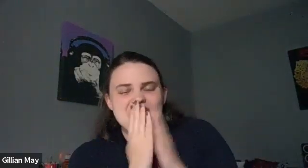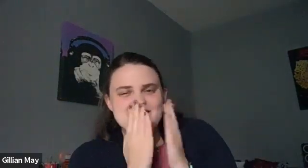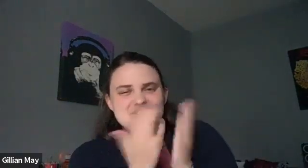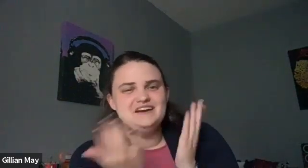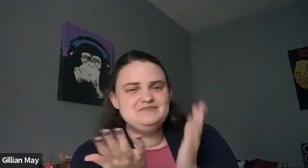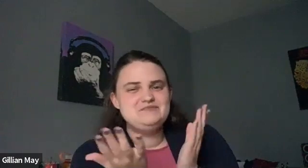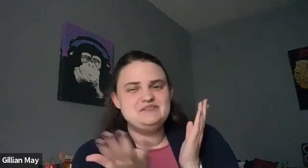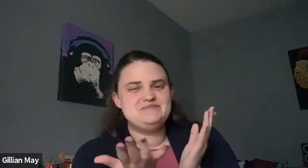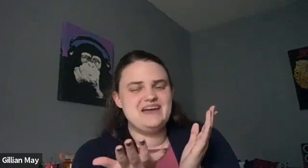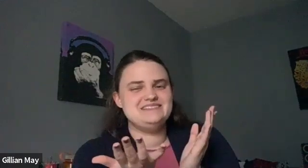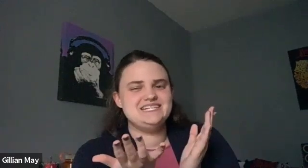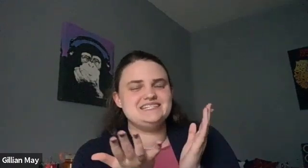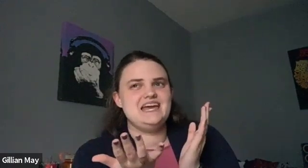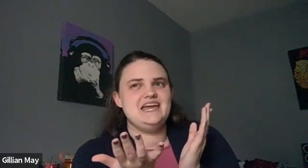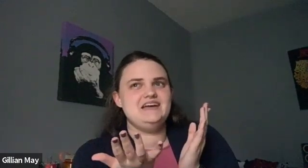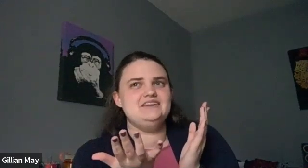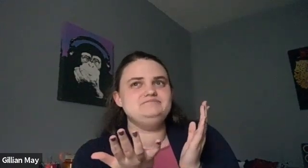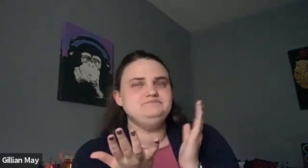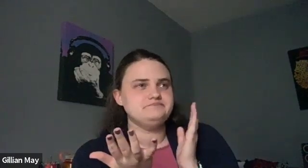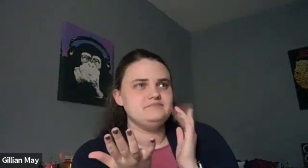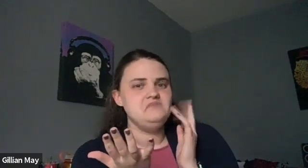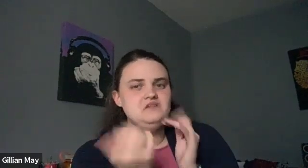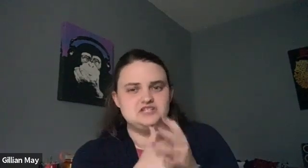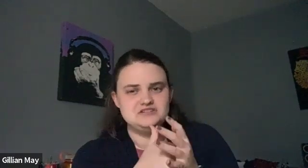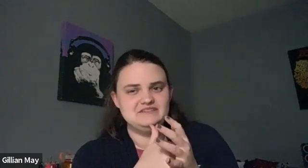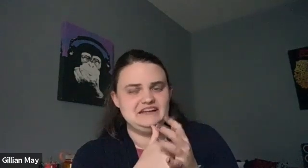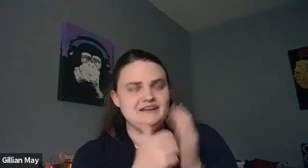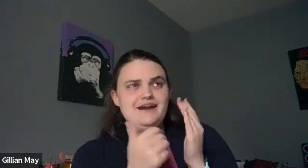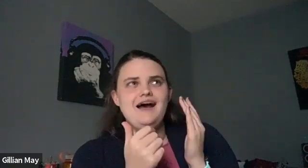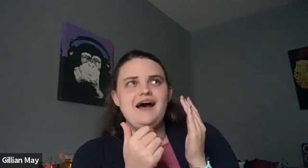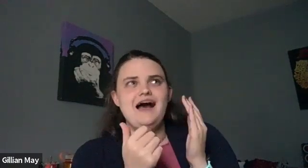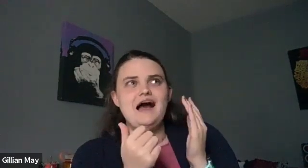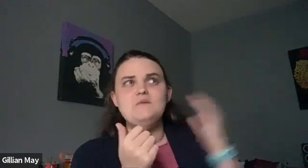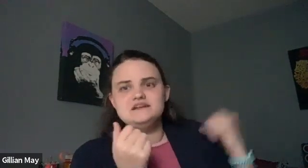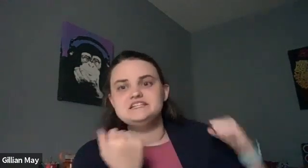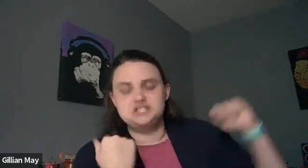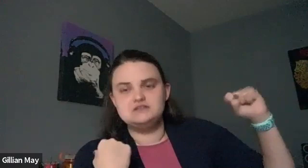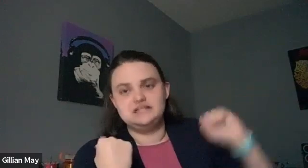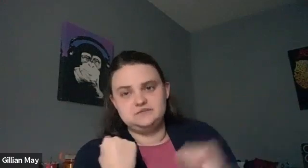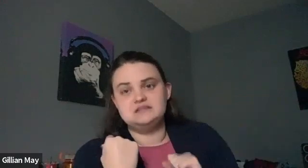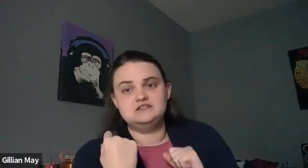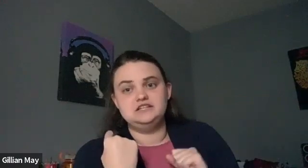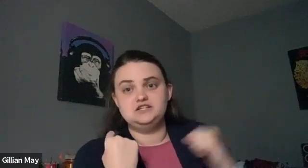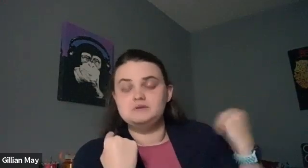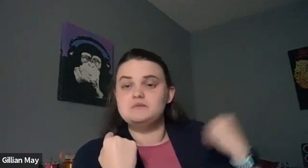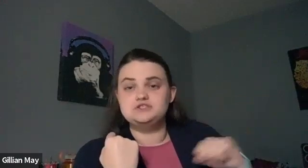I'm trying to remember gymnastics and cheerleading. I want to say cheerleading is basically doing the motions